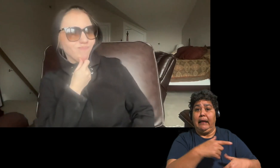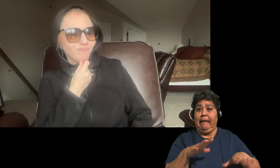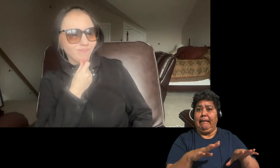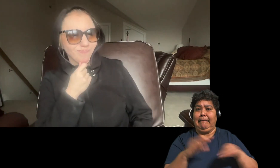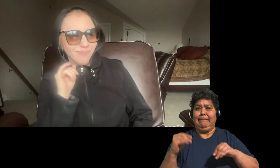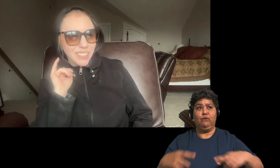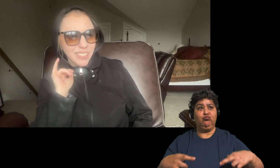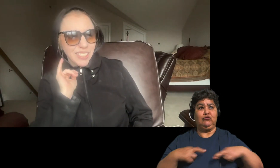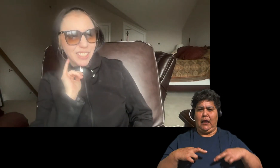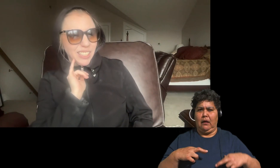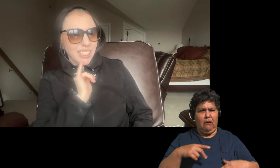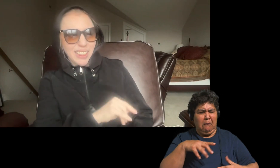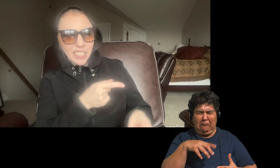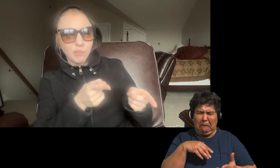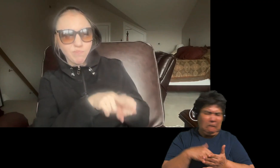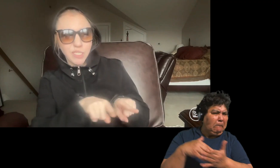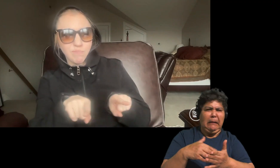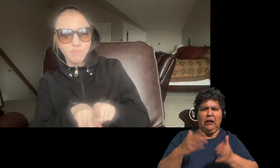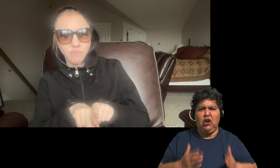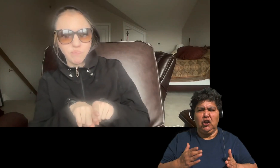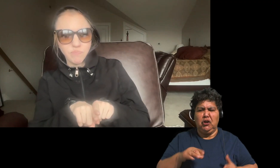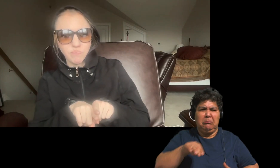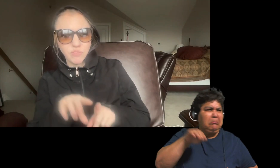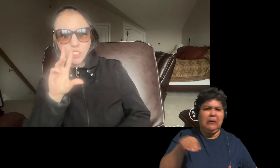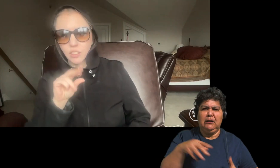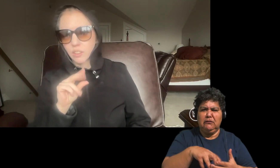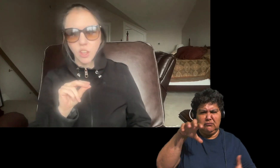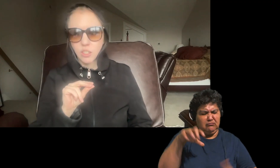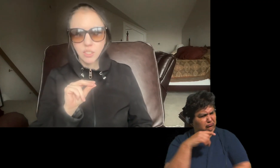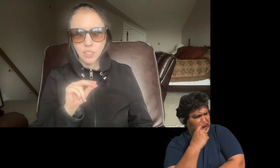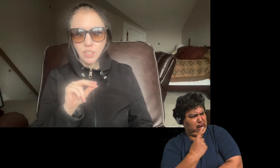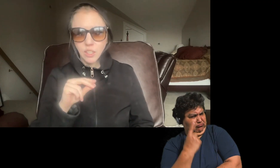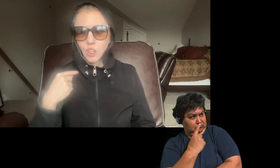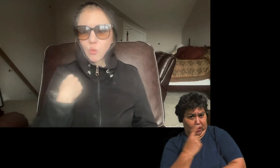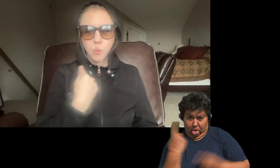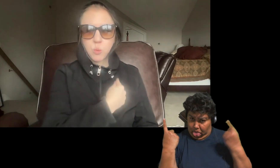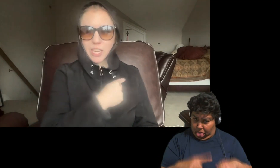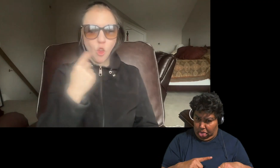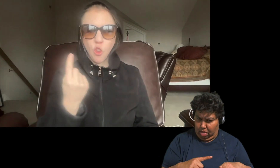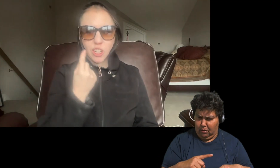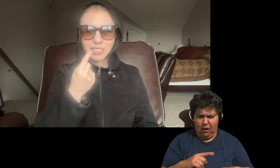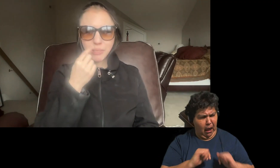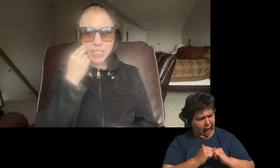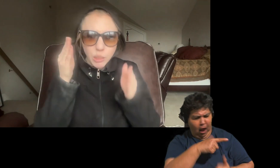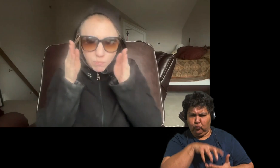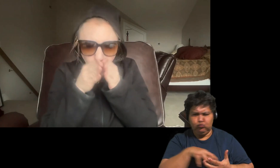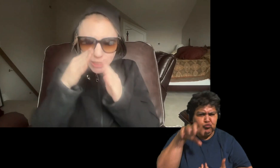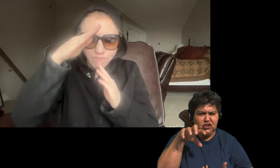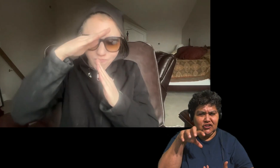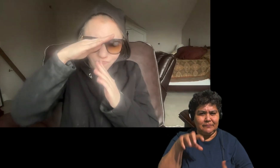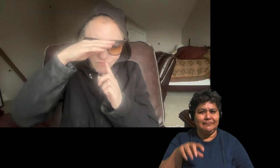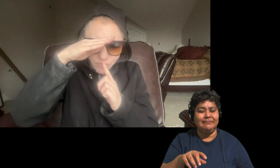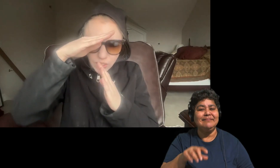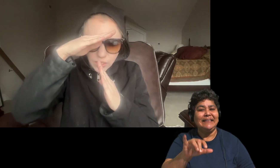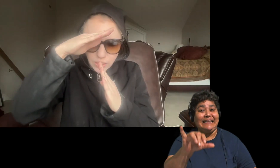millionaires, you have to ask, is that really a coincidence? And to that,